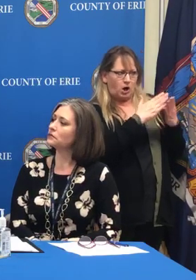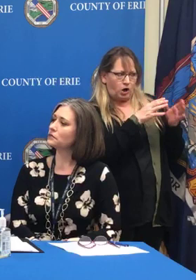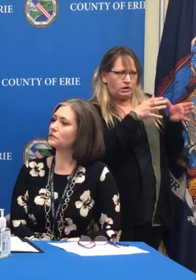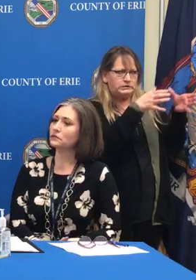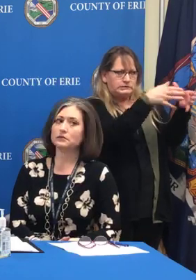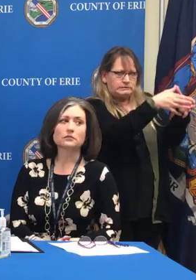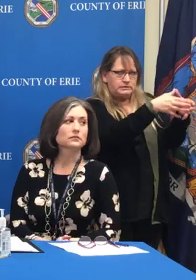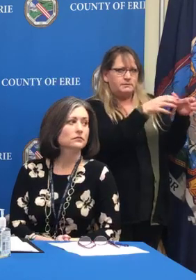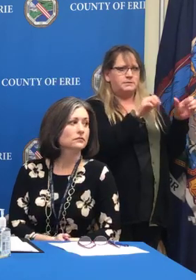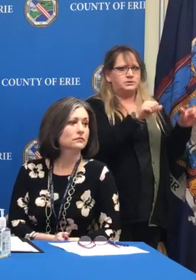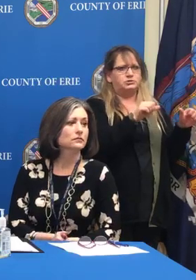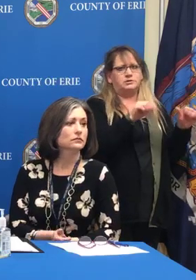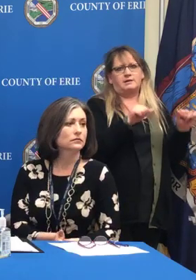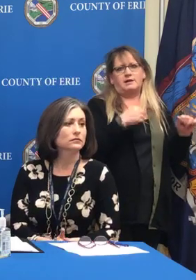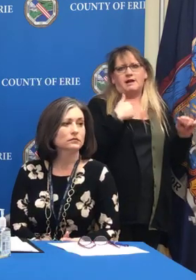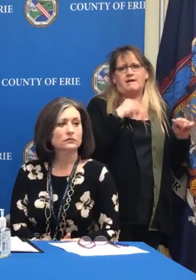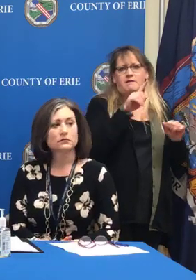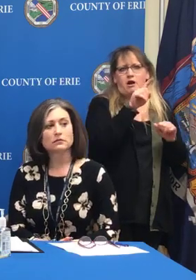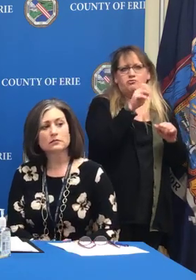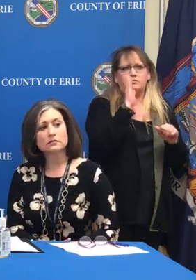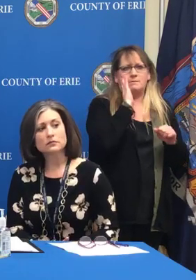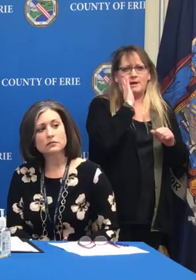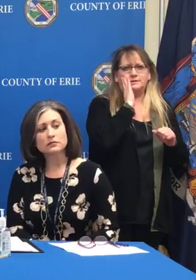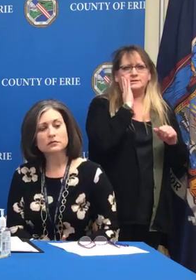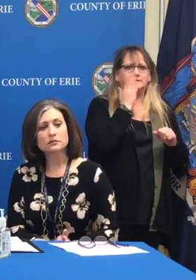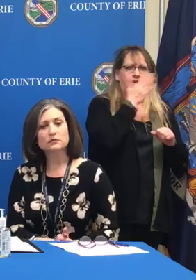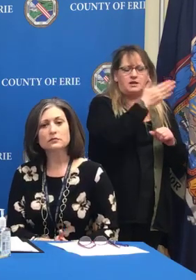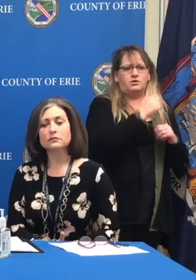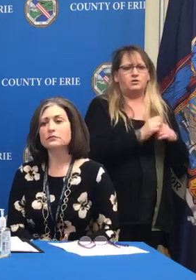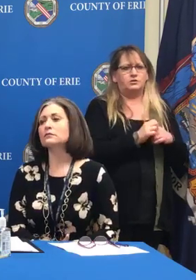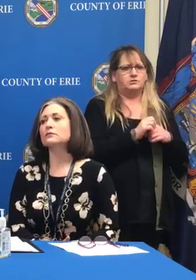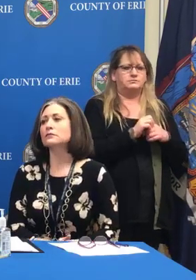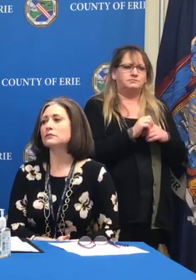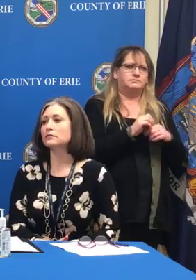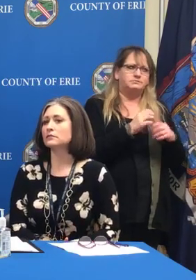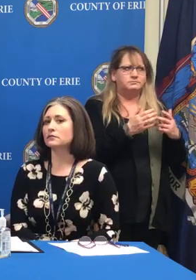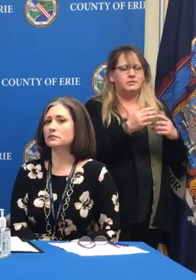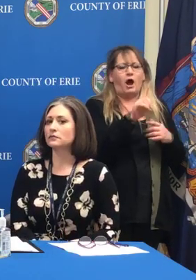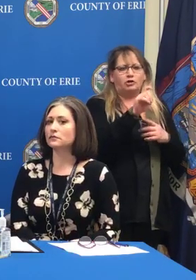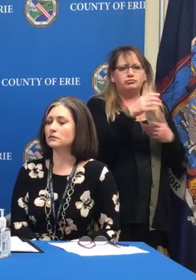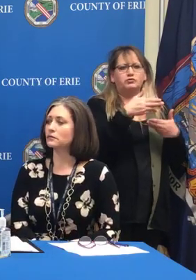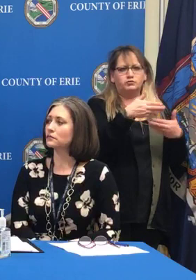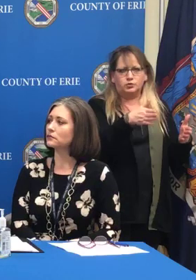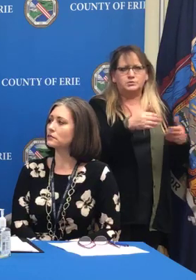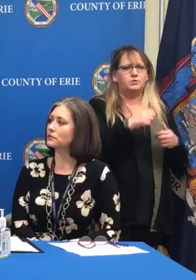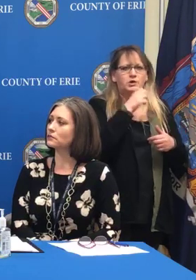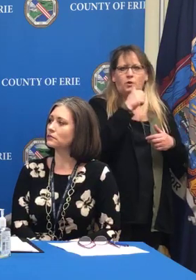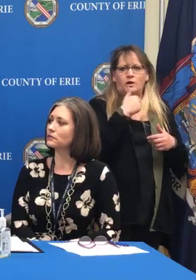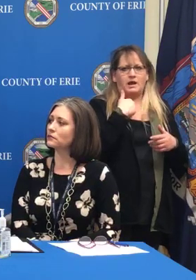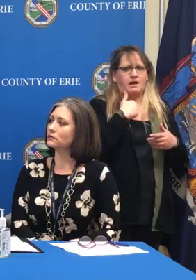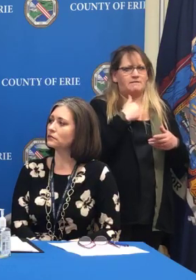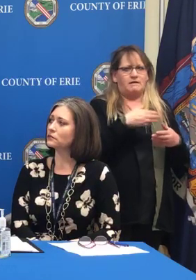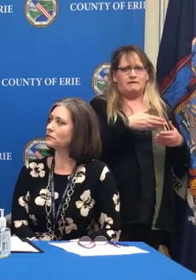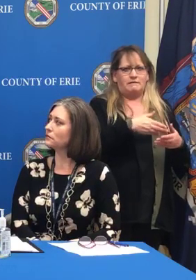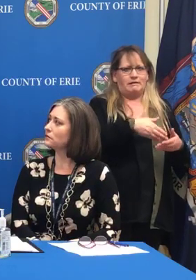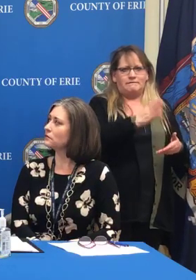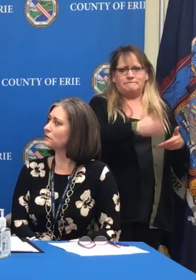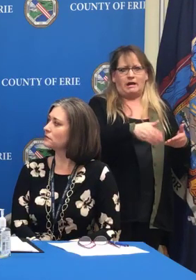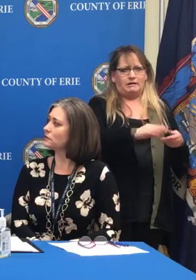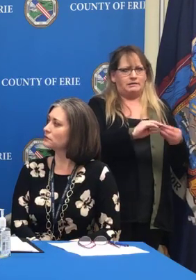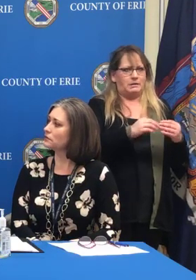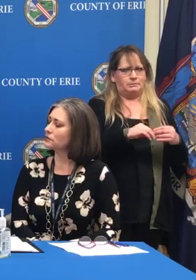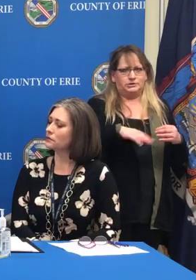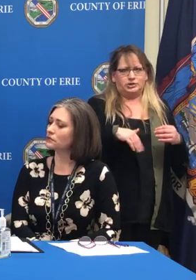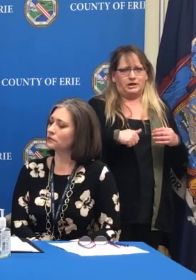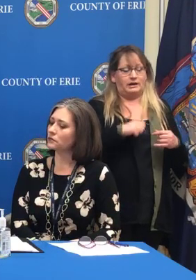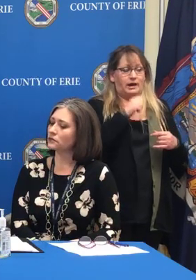least potentially have 100 beds there, or 100 rooms. We do not have the final calculations yet. I don't expect it to